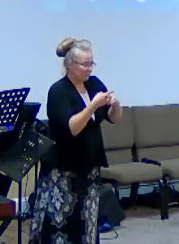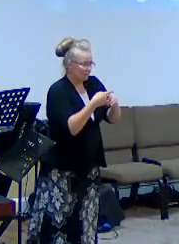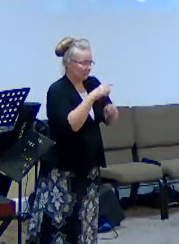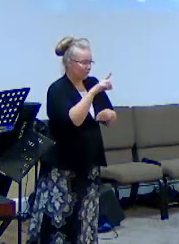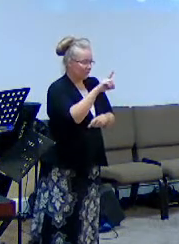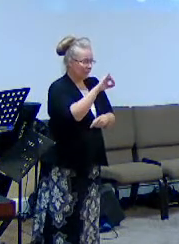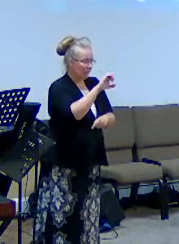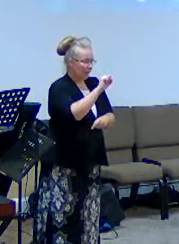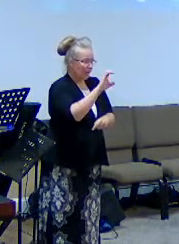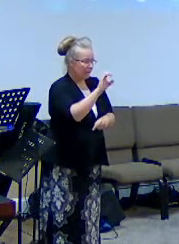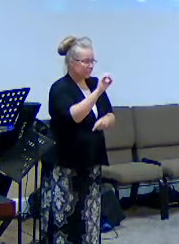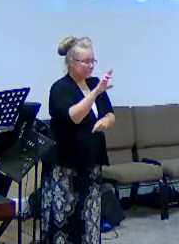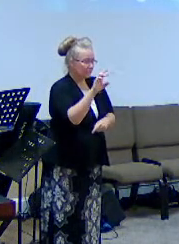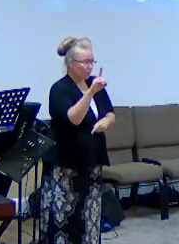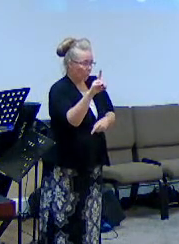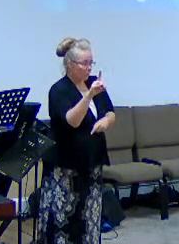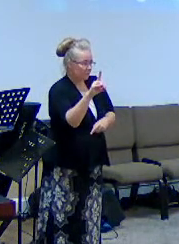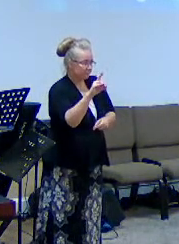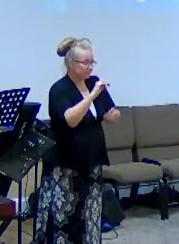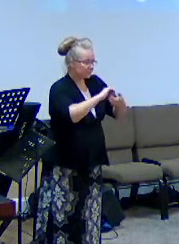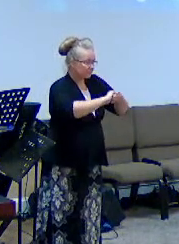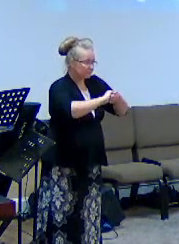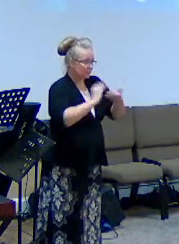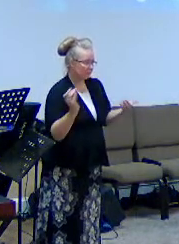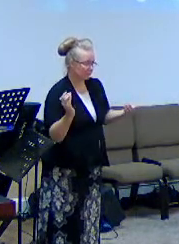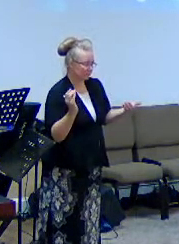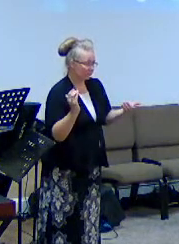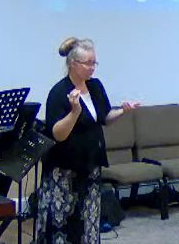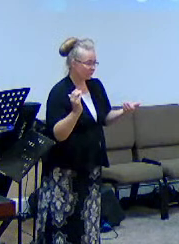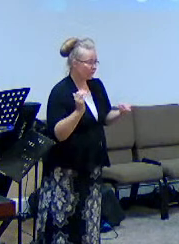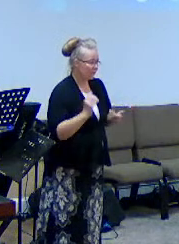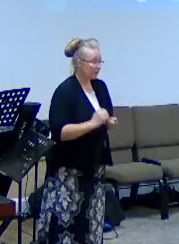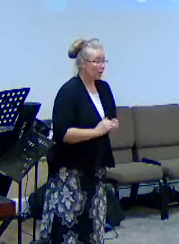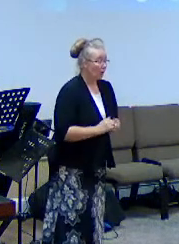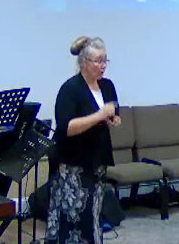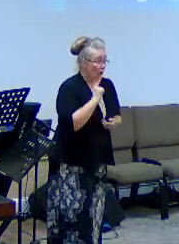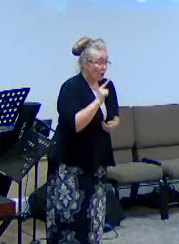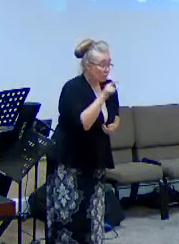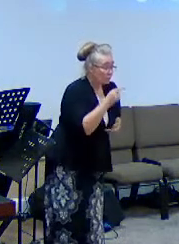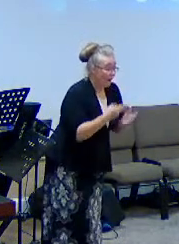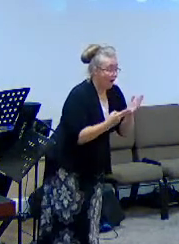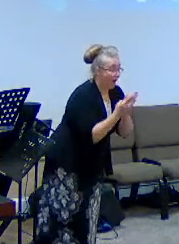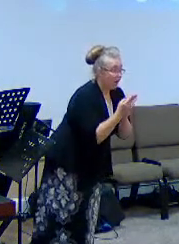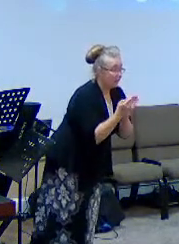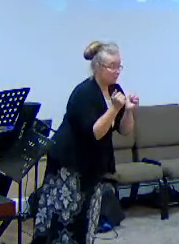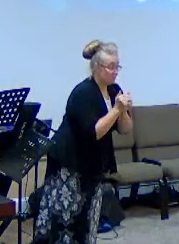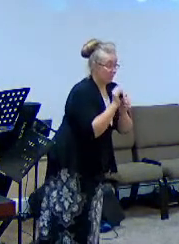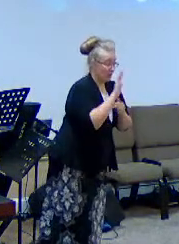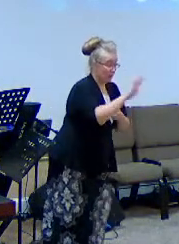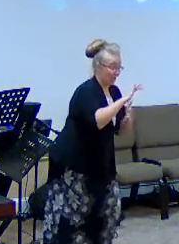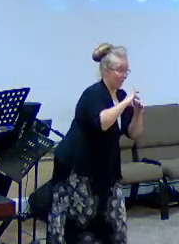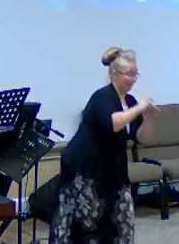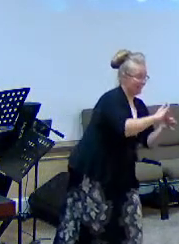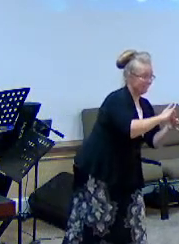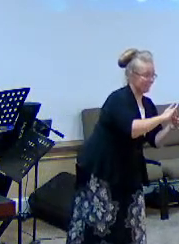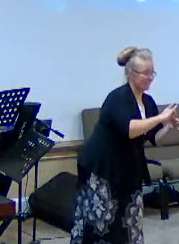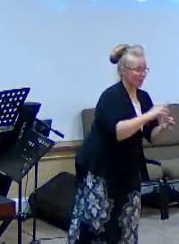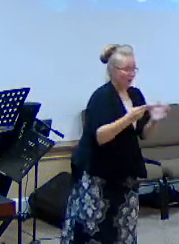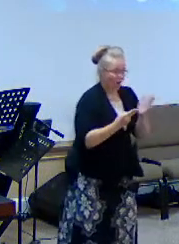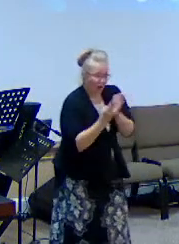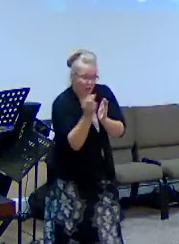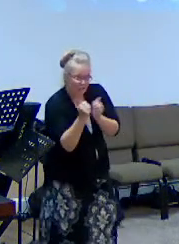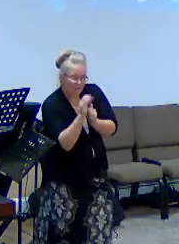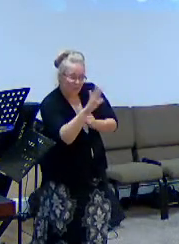It will not. Amen. Which are you going to be honest with? Are you going to be honest with your flesh, or are you going to be honest with